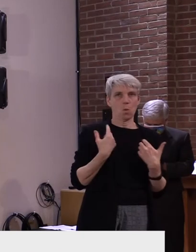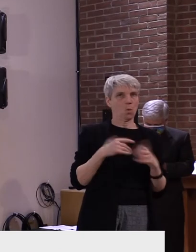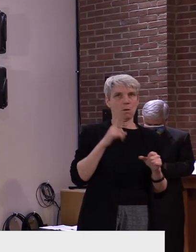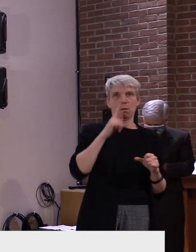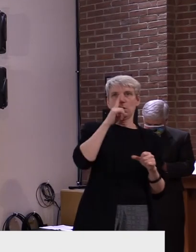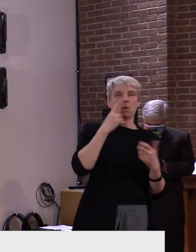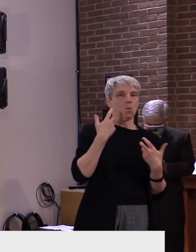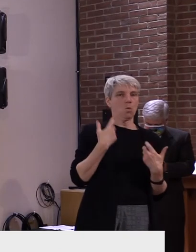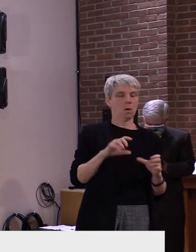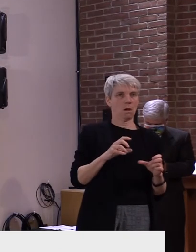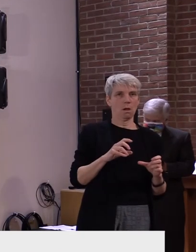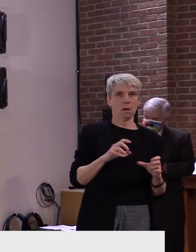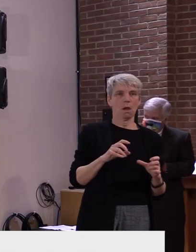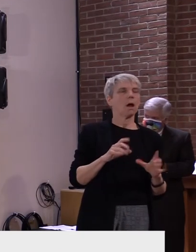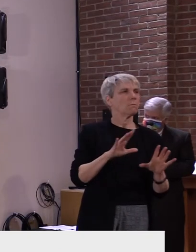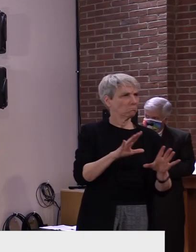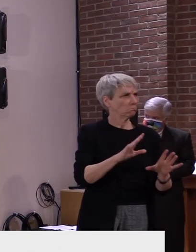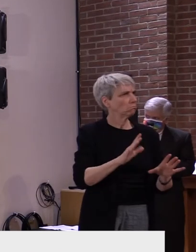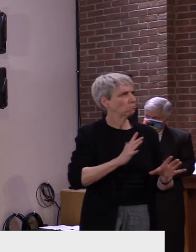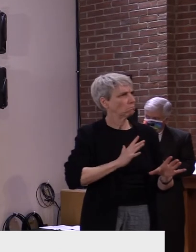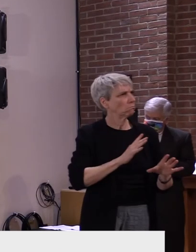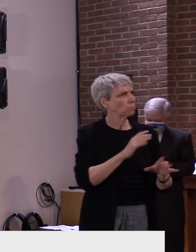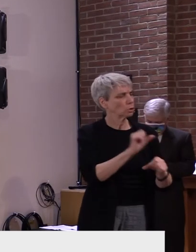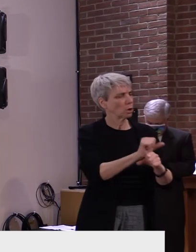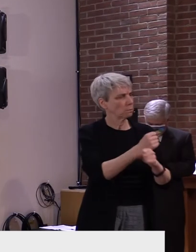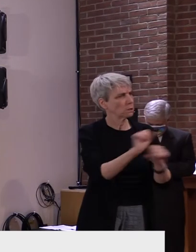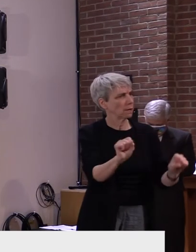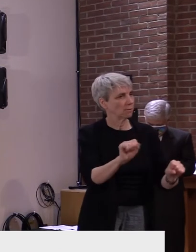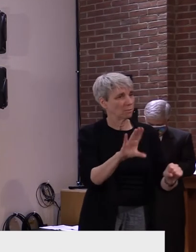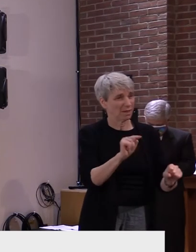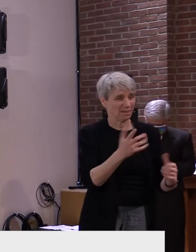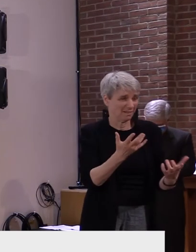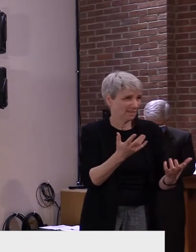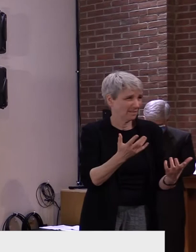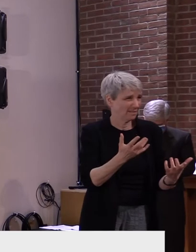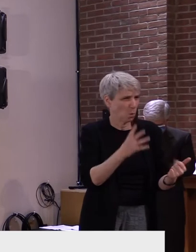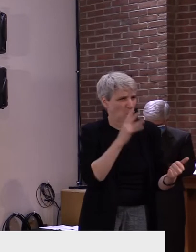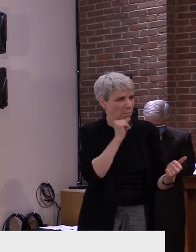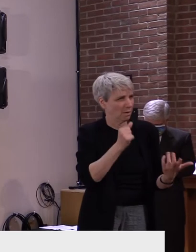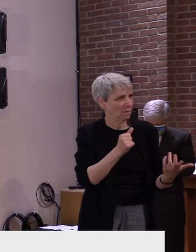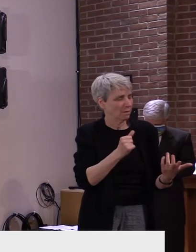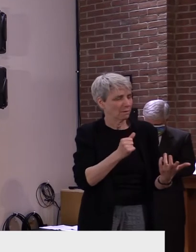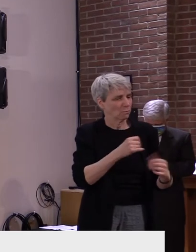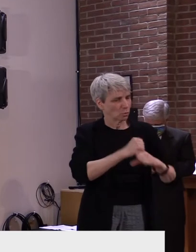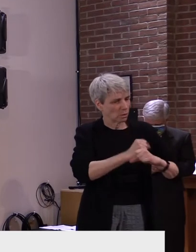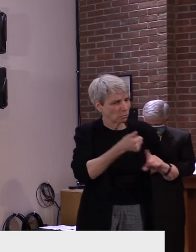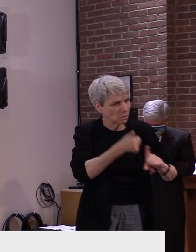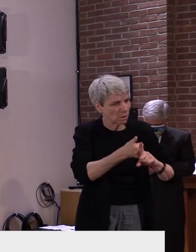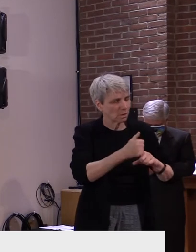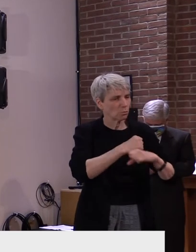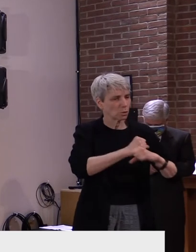tested however i think it would be in their best interest in the best interest of their community